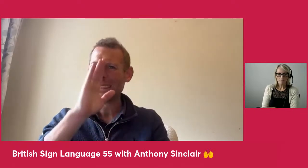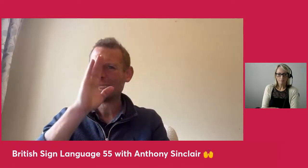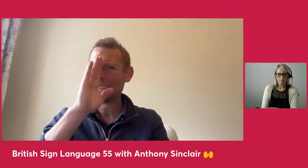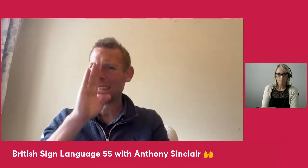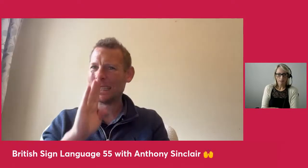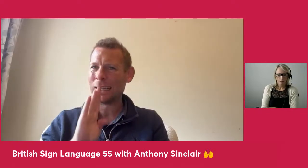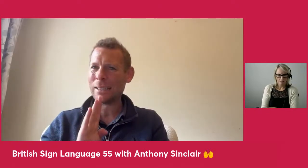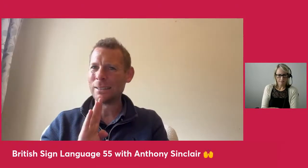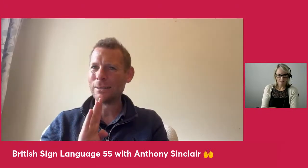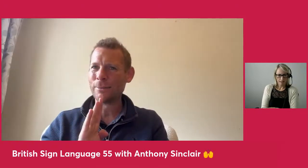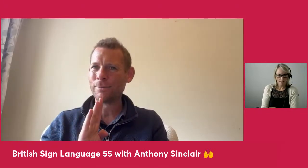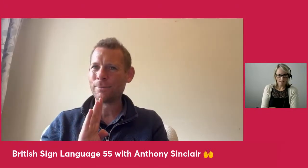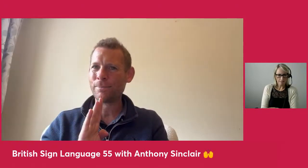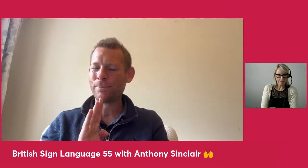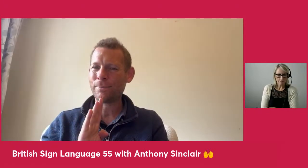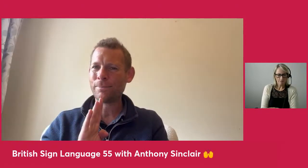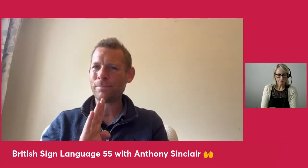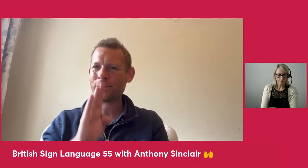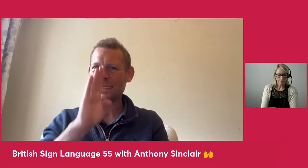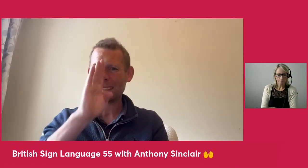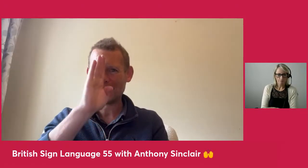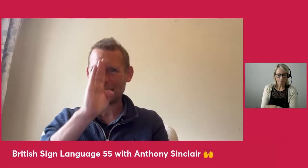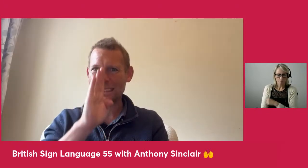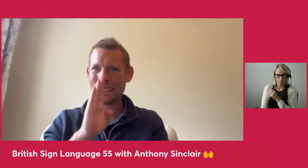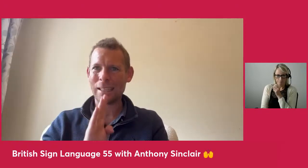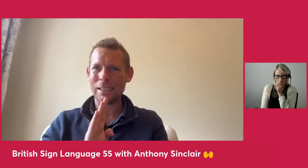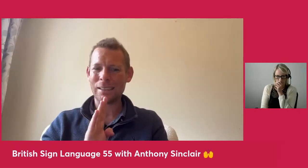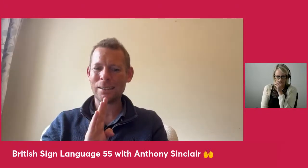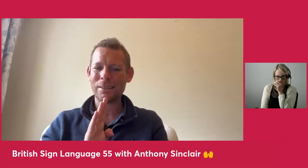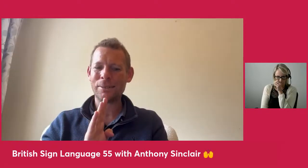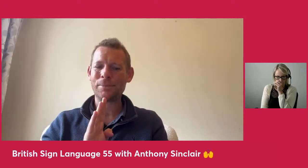happy, sad,